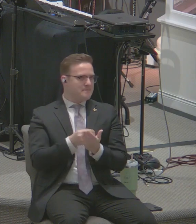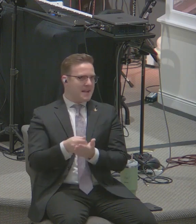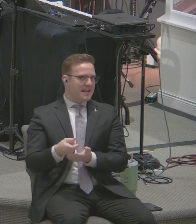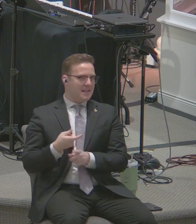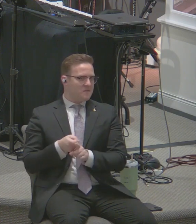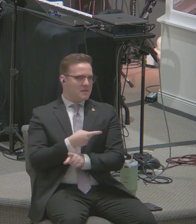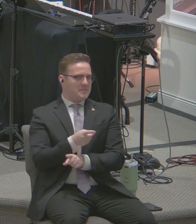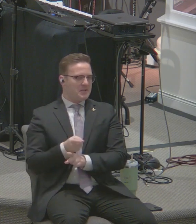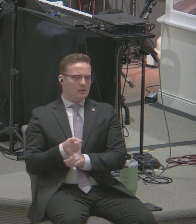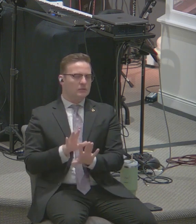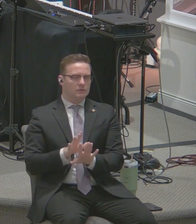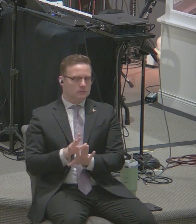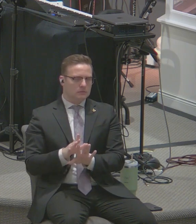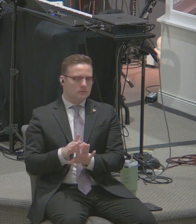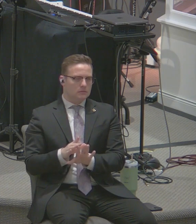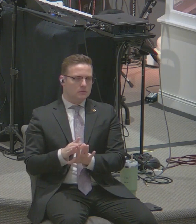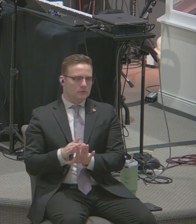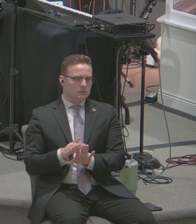anyways.